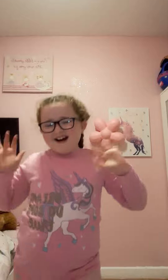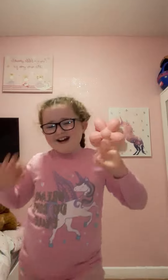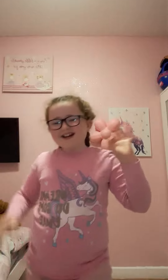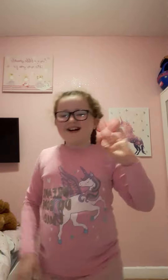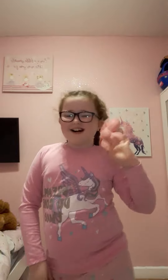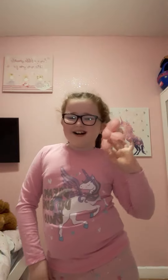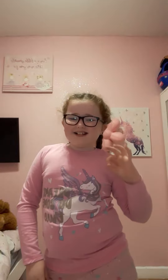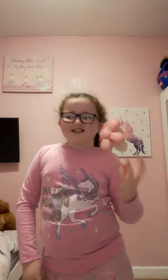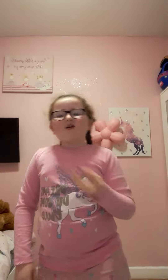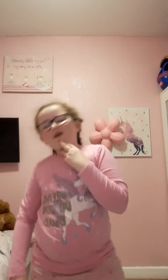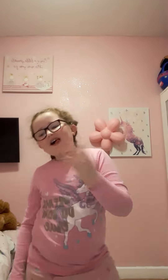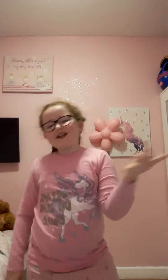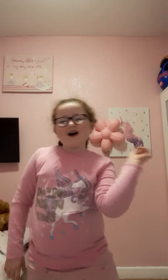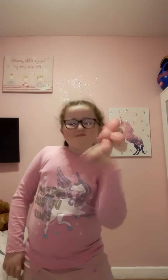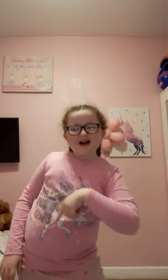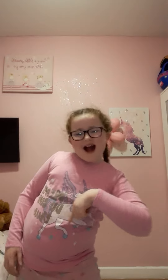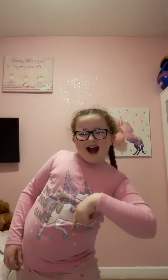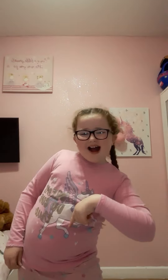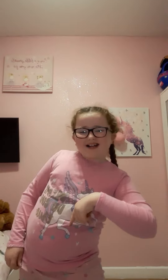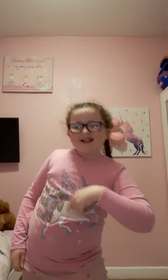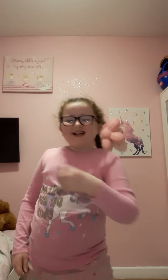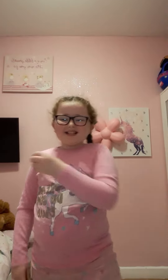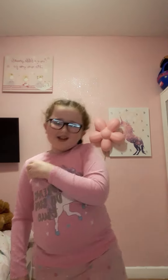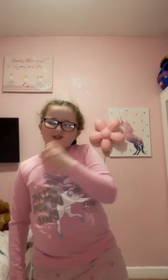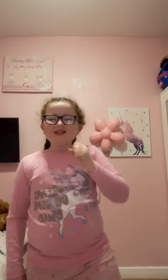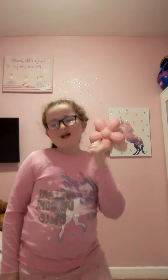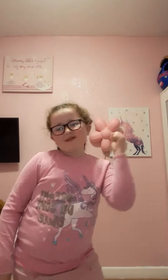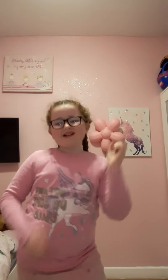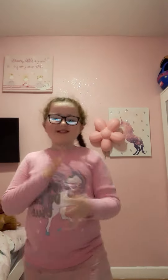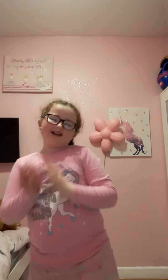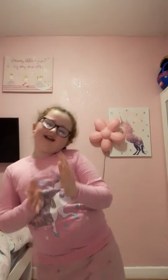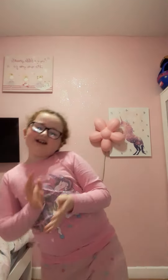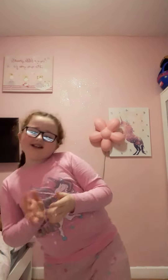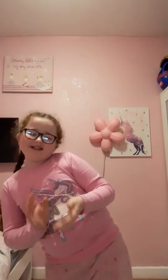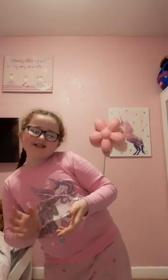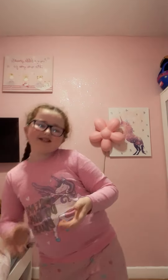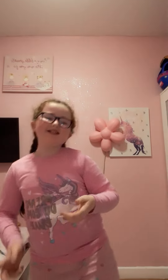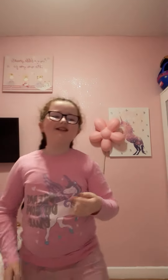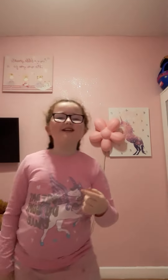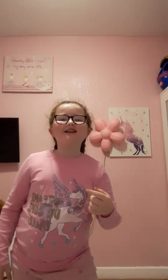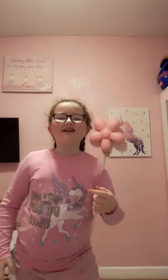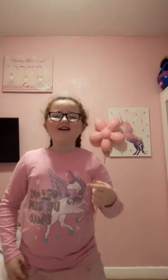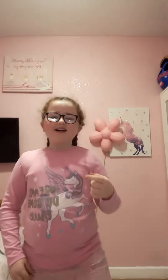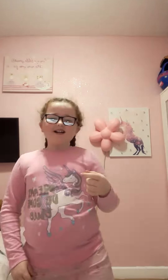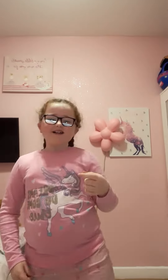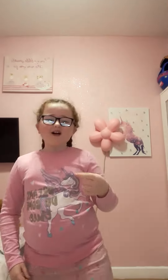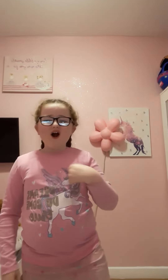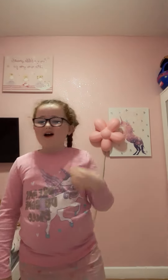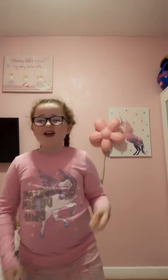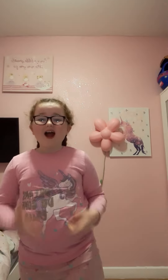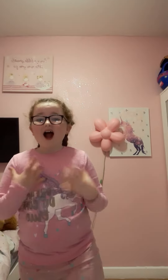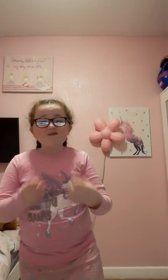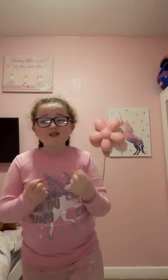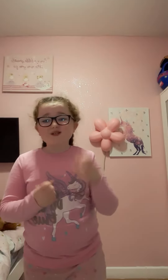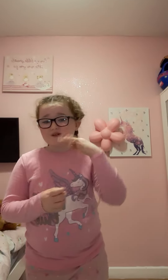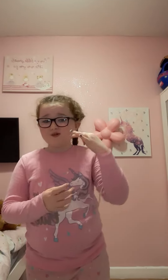hi guys welcome back to summer signs i haven't filmed